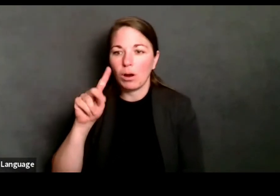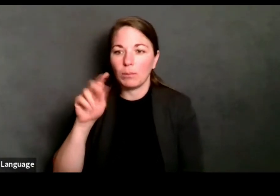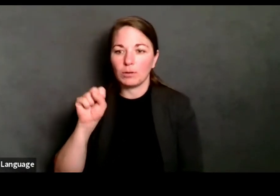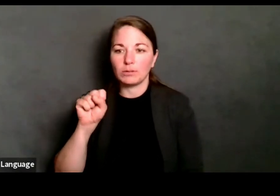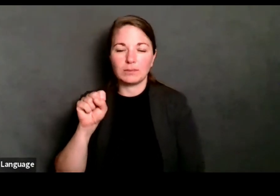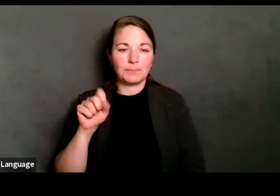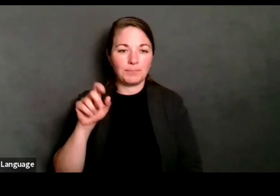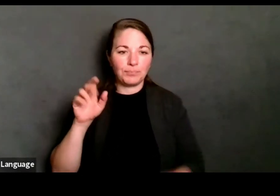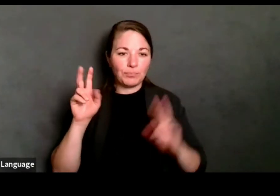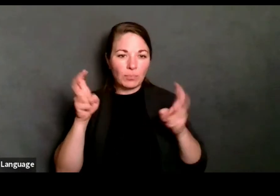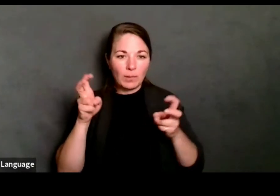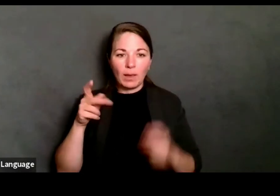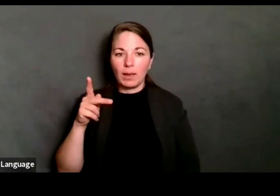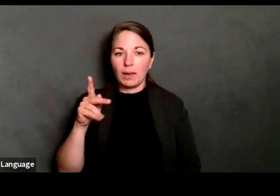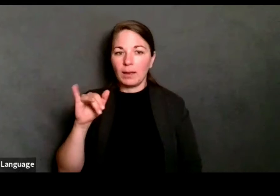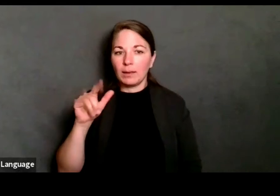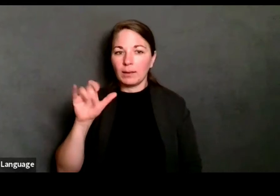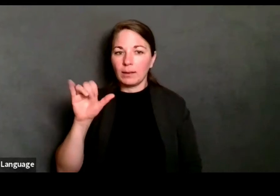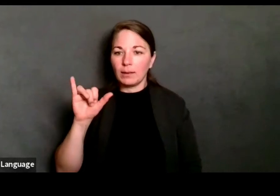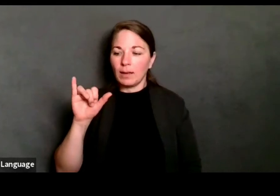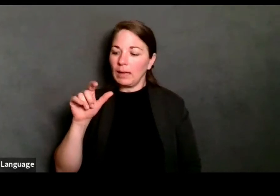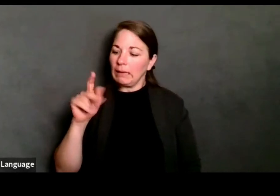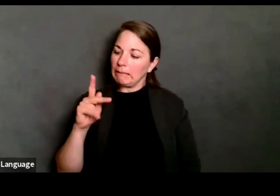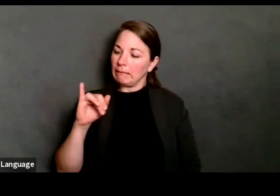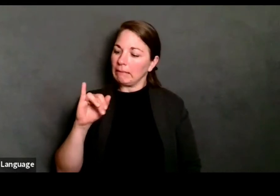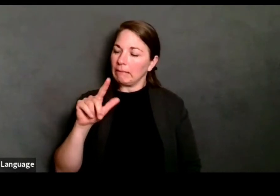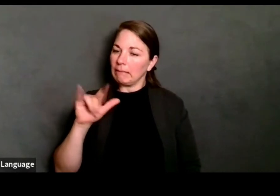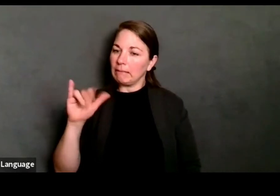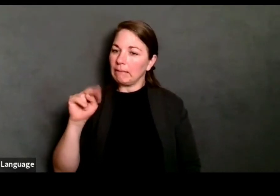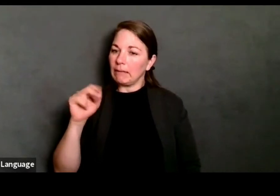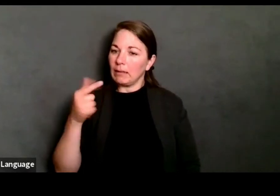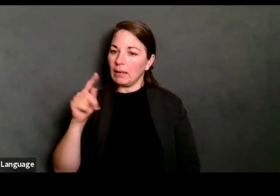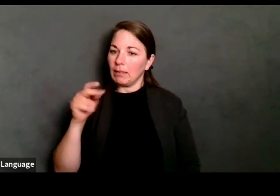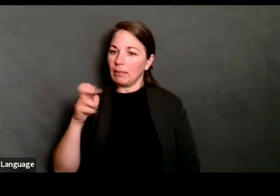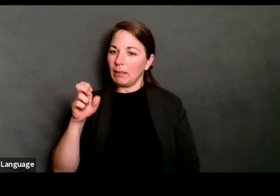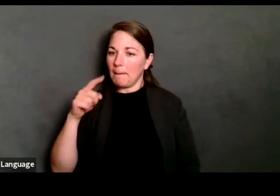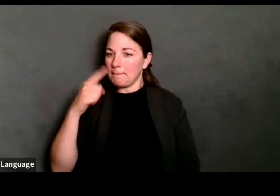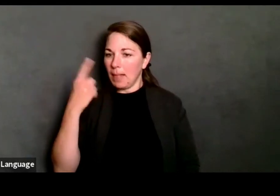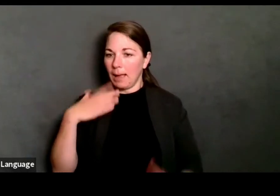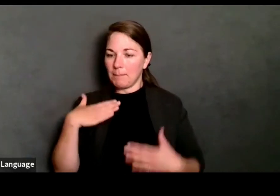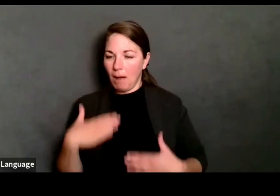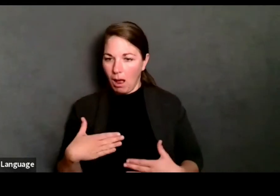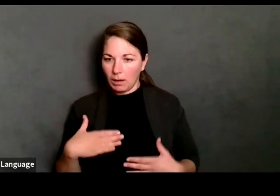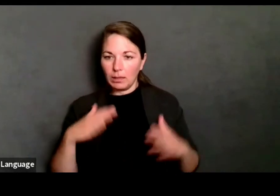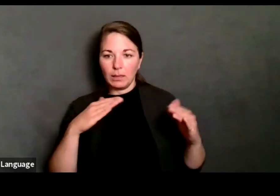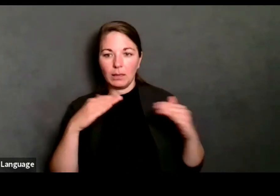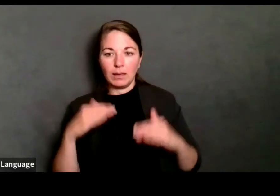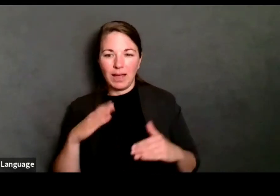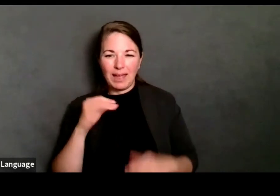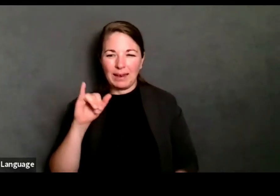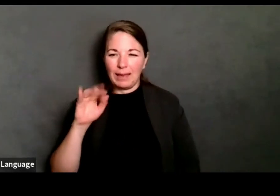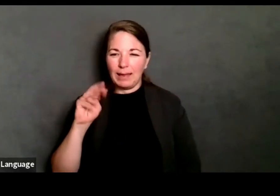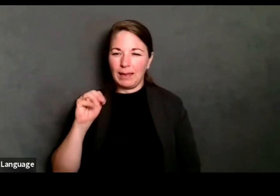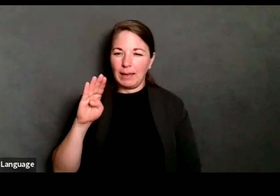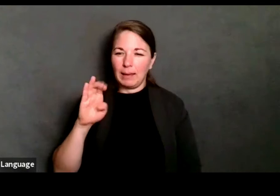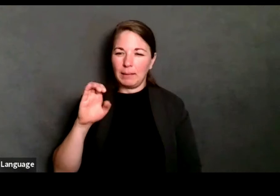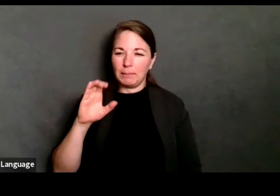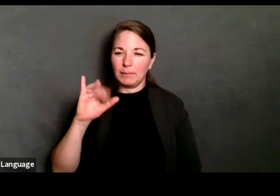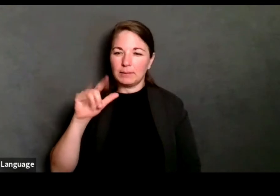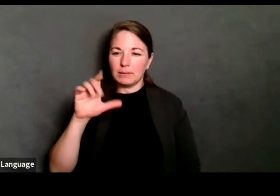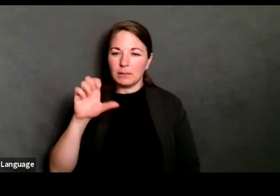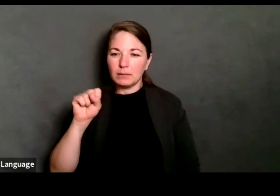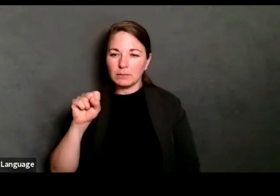will help you better recognize and address biases within the medical system, and I believe that it can also change our mindset when we work